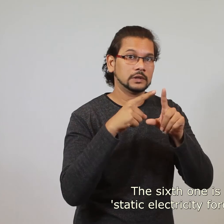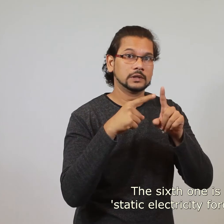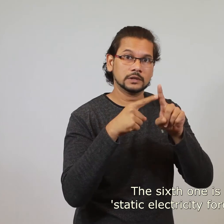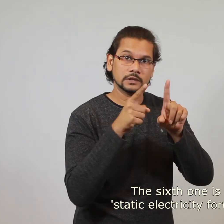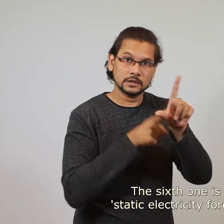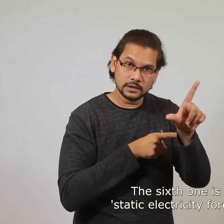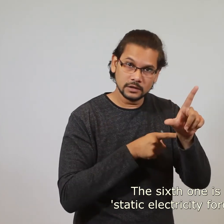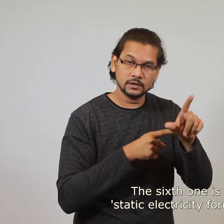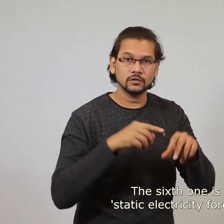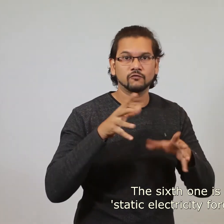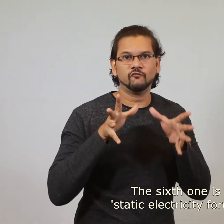Static electricity force.